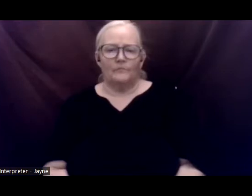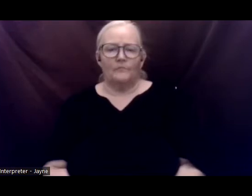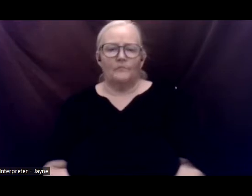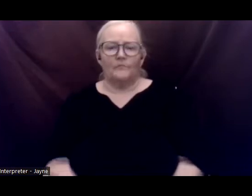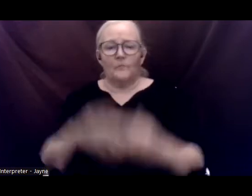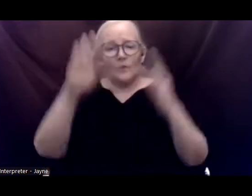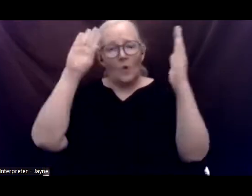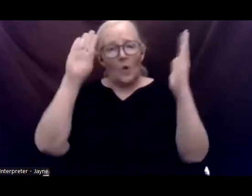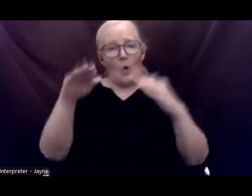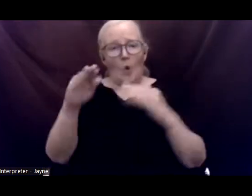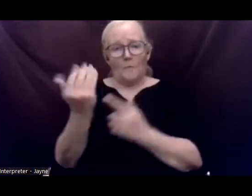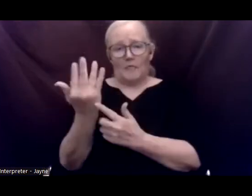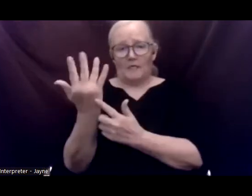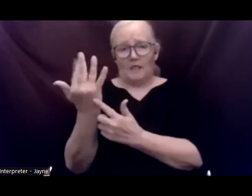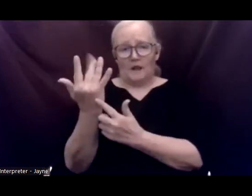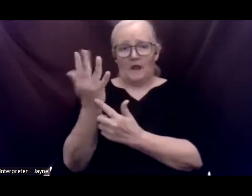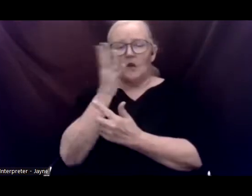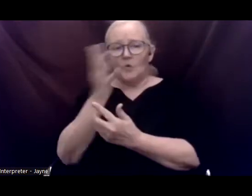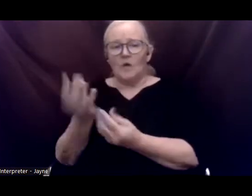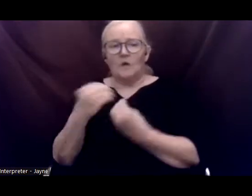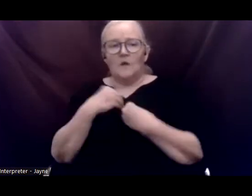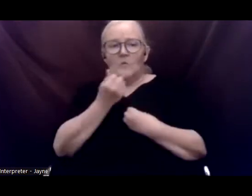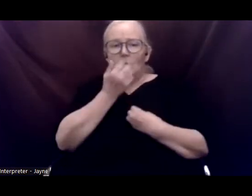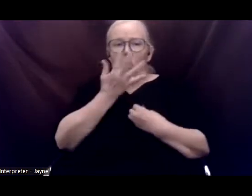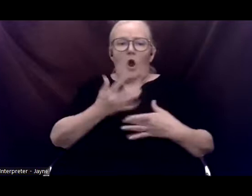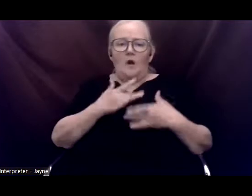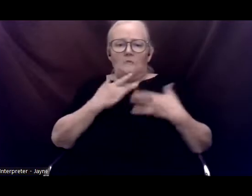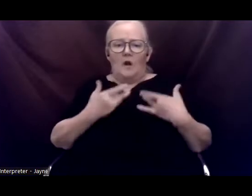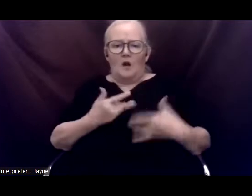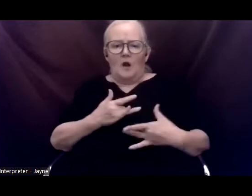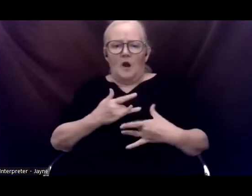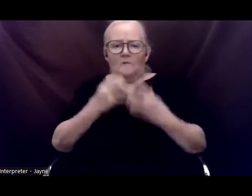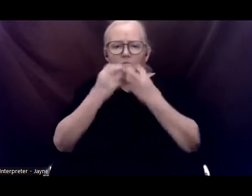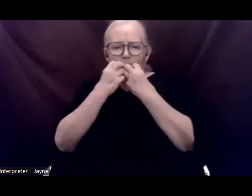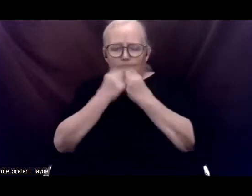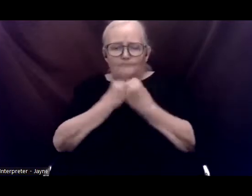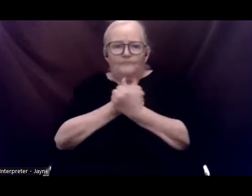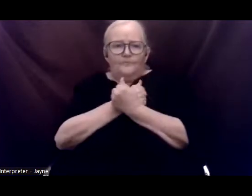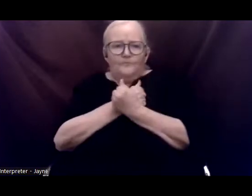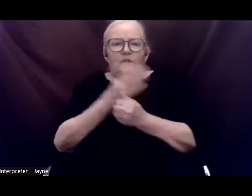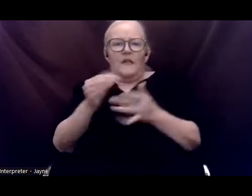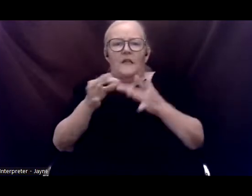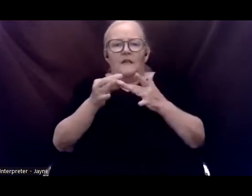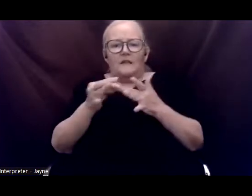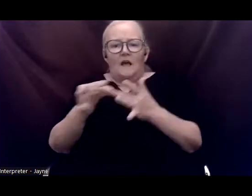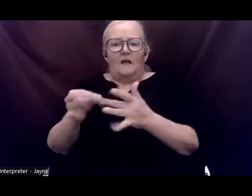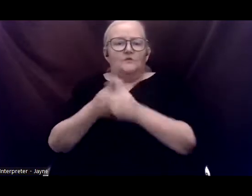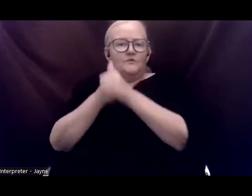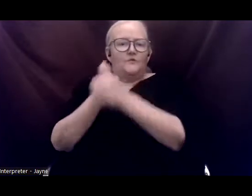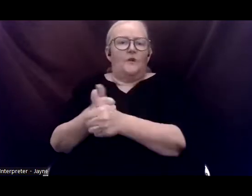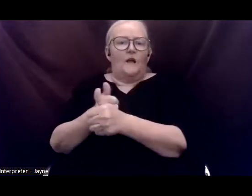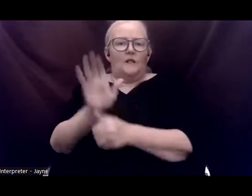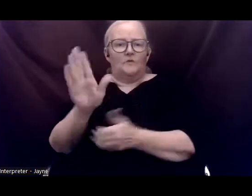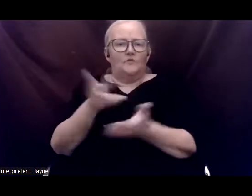May this light warm our hearts with loving and caring and guide us in the ways of